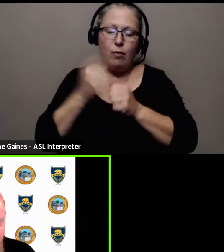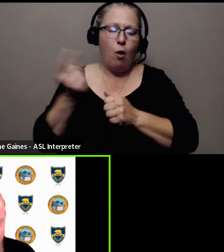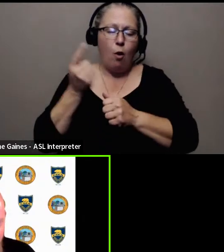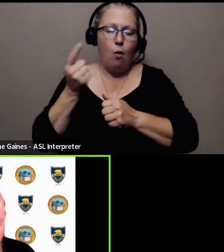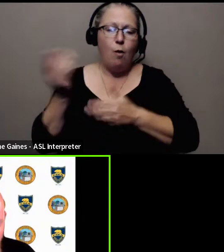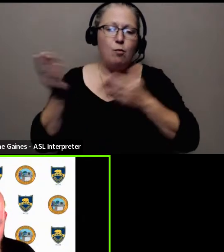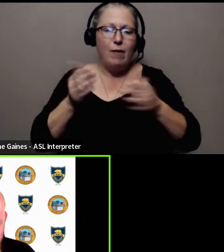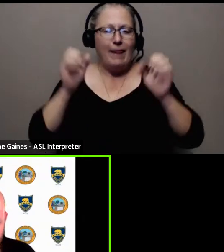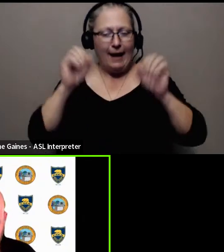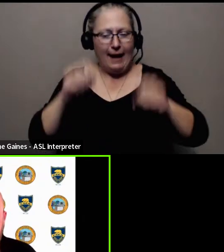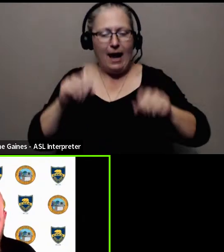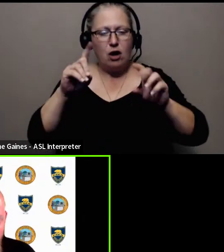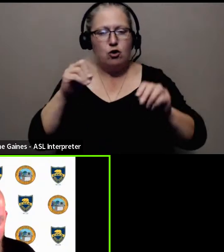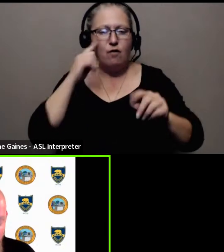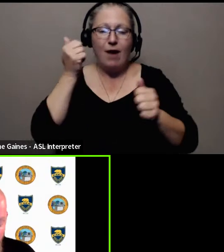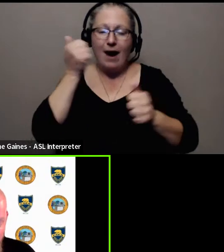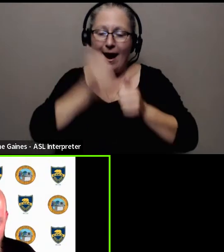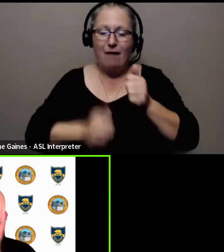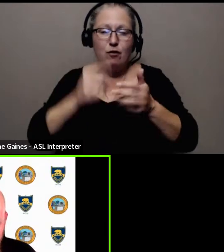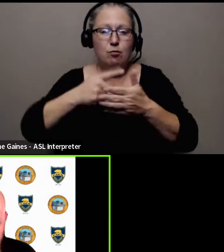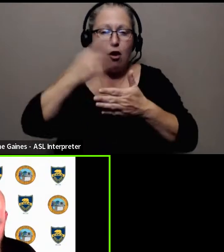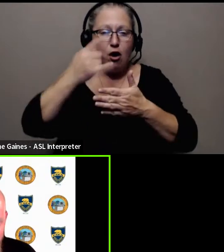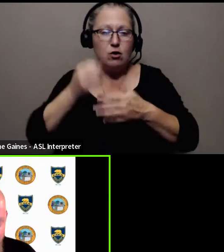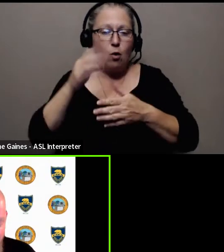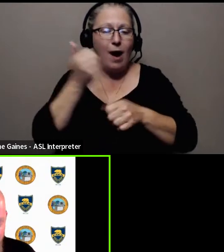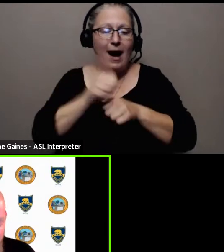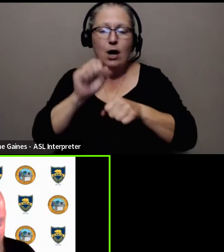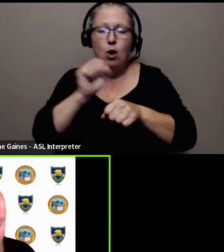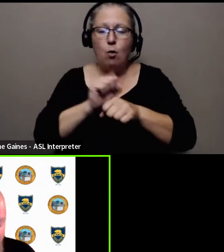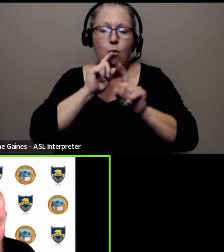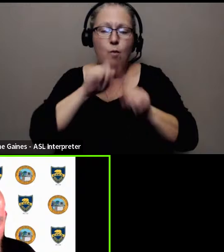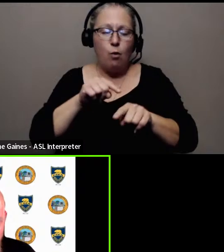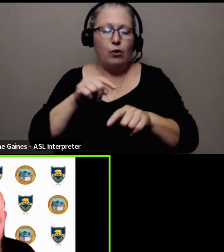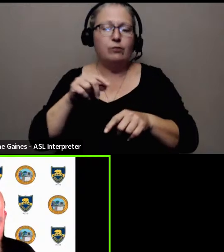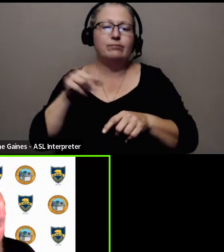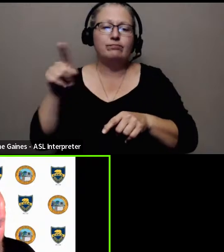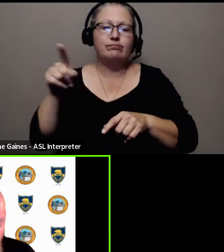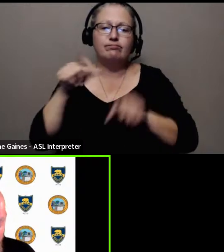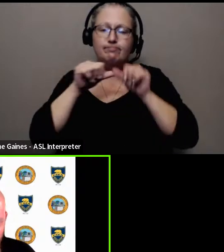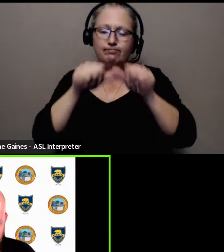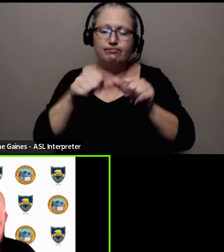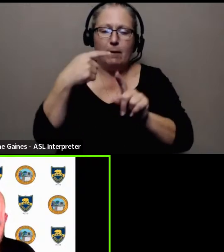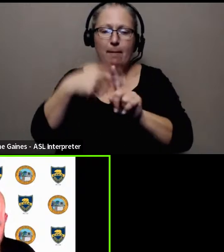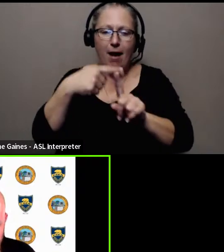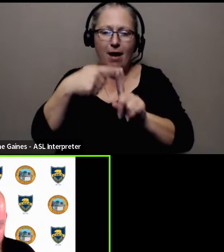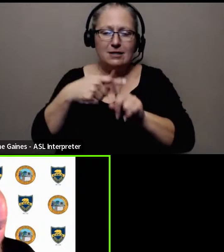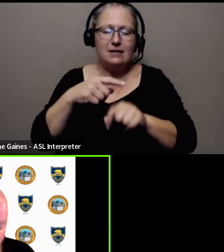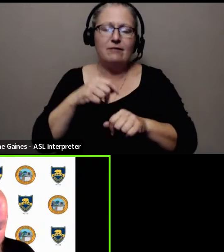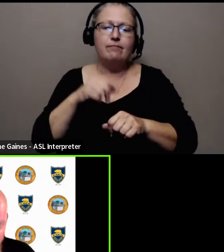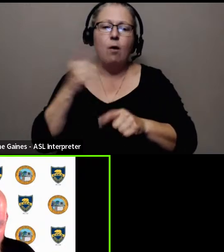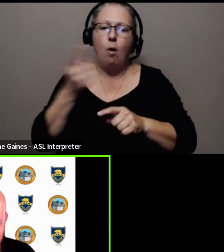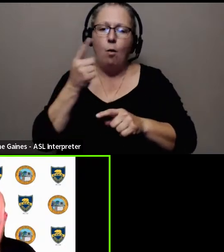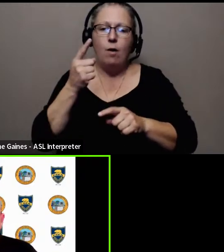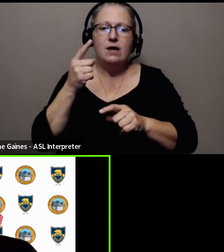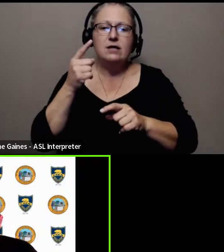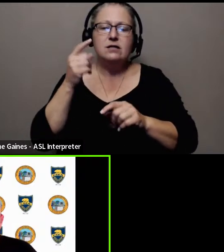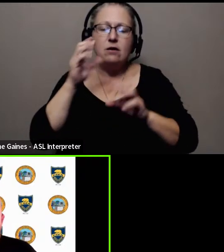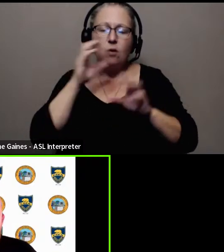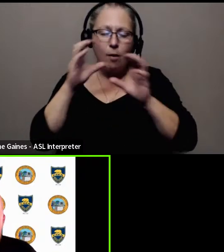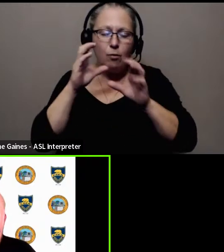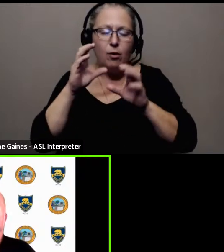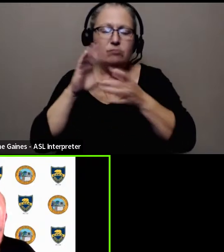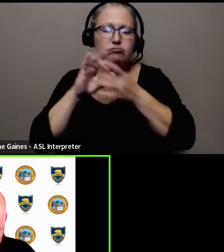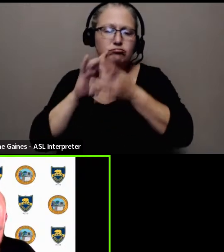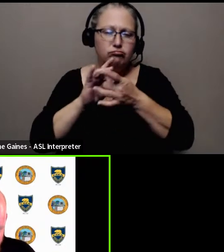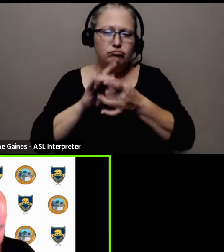can-do attitude to every project or work order he works on. He maintains a steady and positive attitude, promotes cooperation and harmony within the